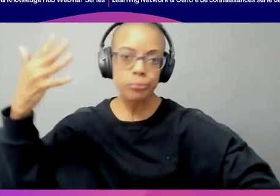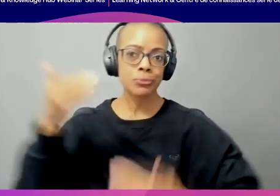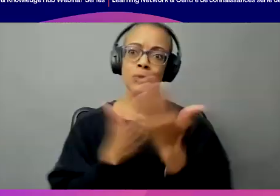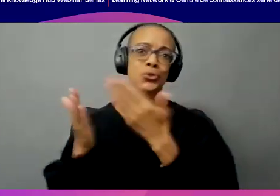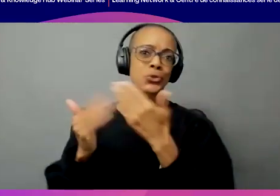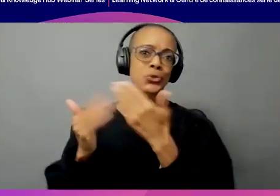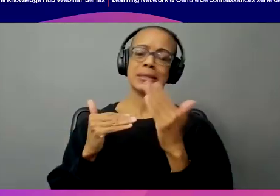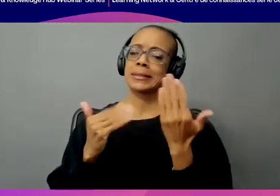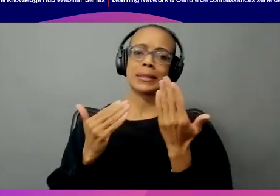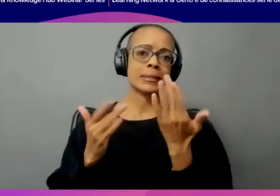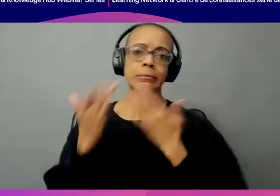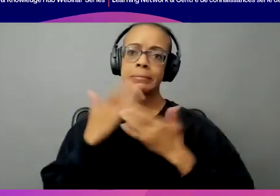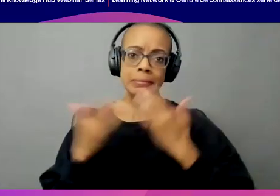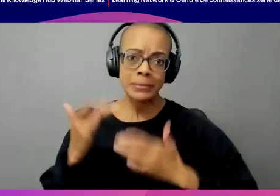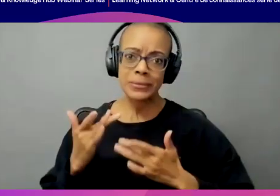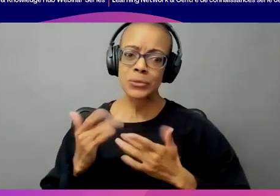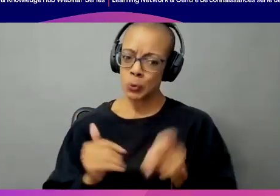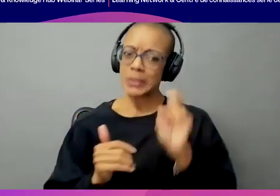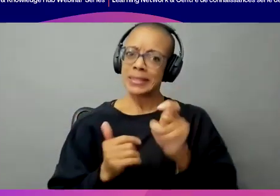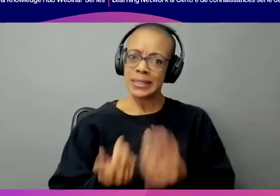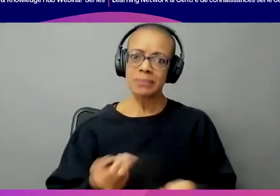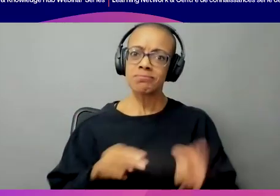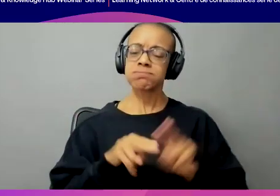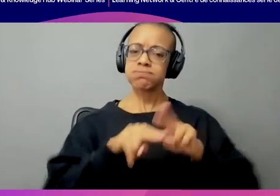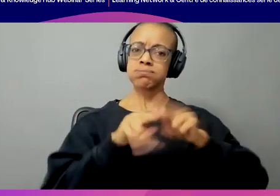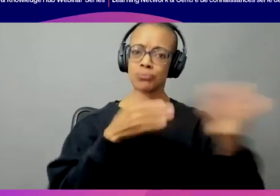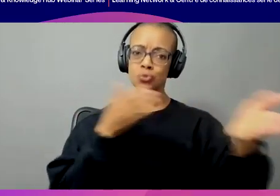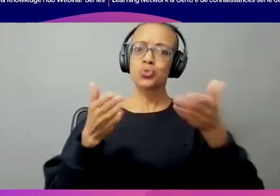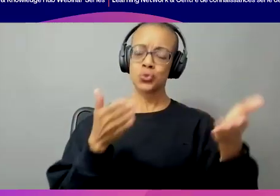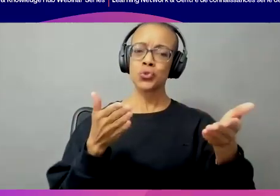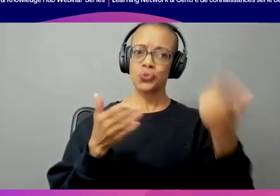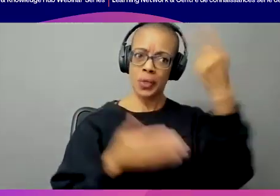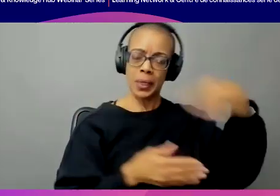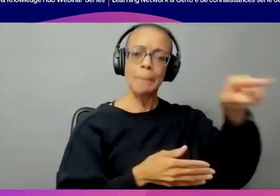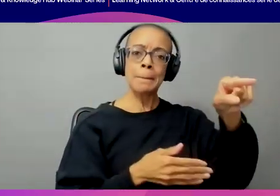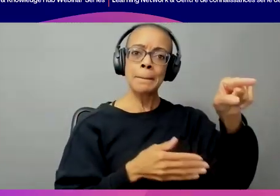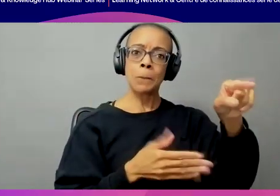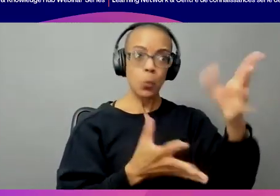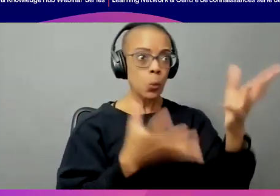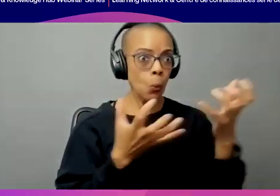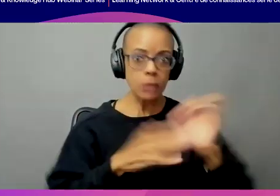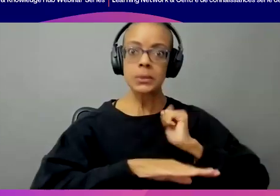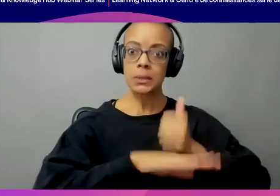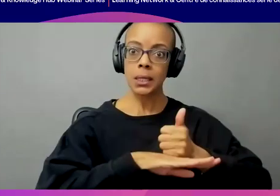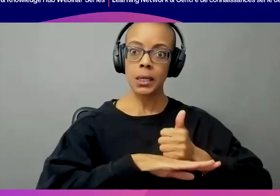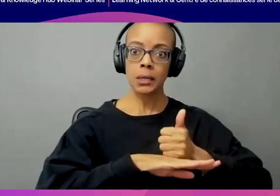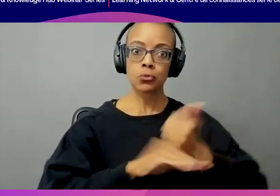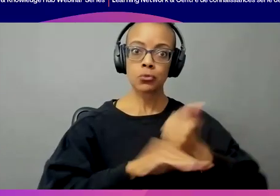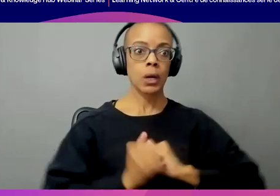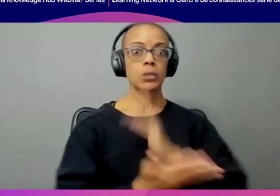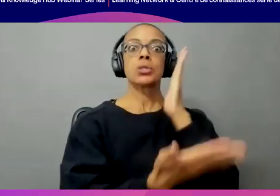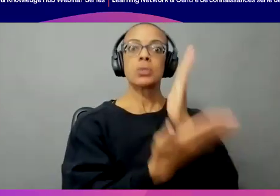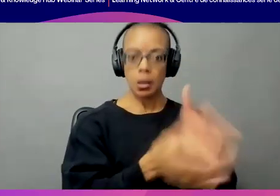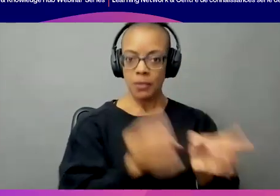a great need for this kind of service delivery, and we do want the services in order to be able to interrupt the cycles of violence